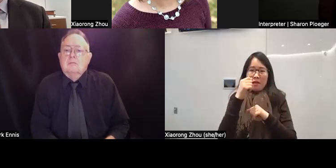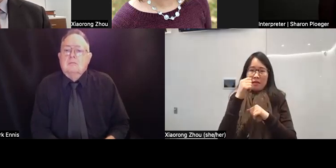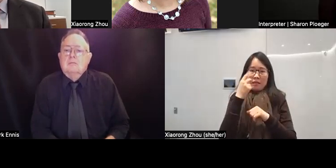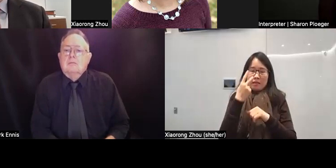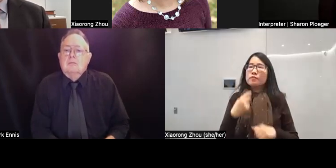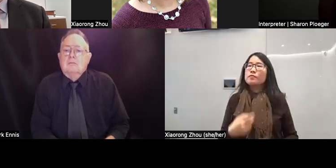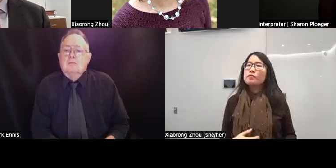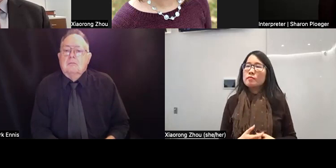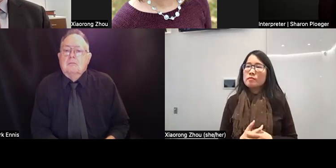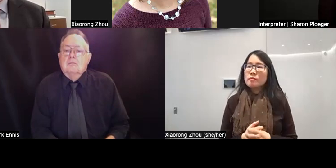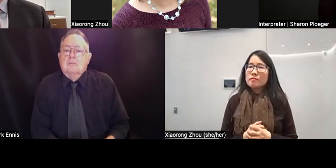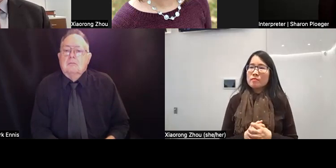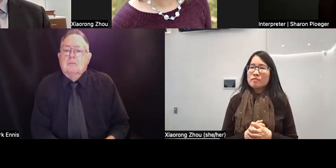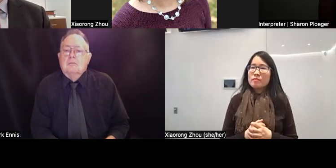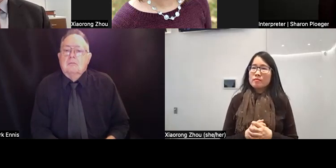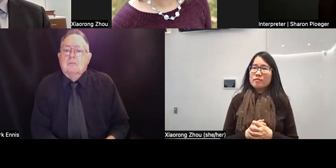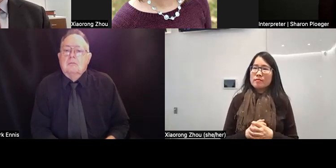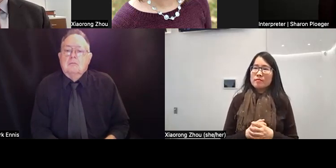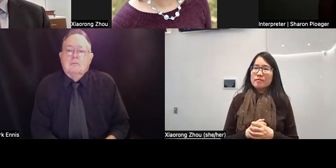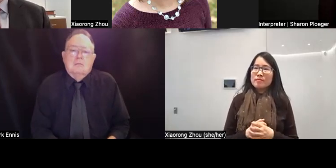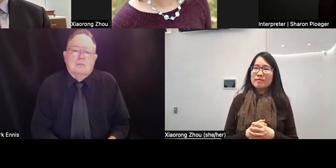Information will be on the website shortly.